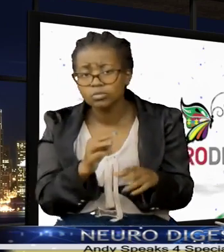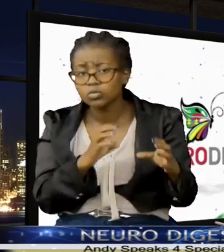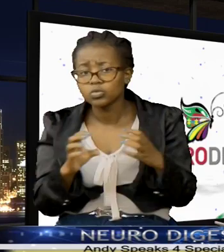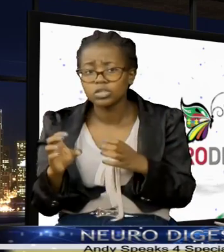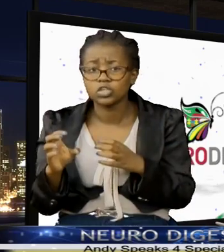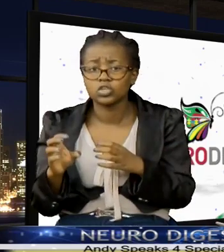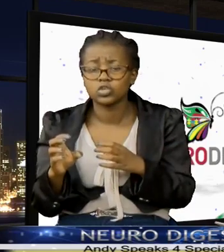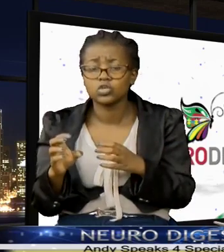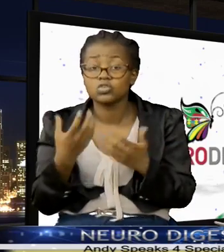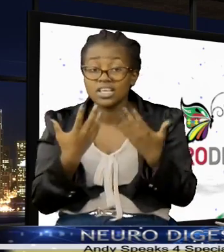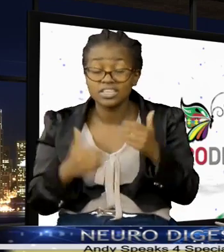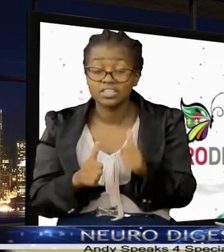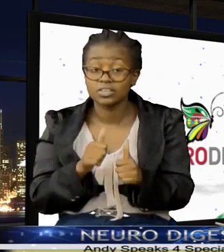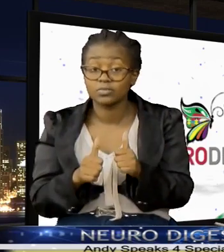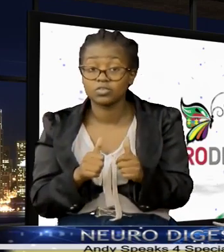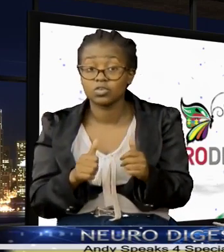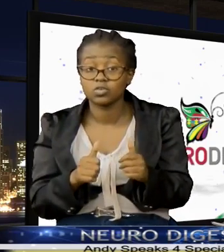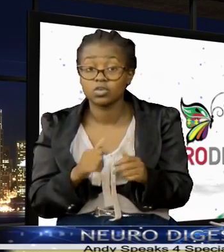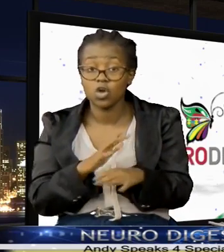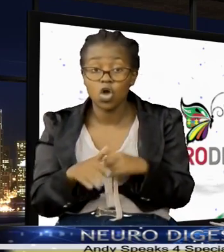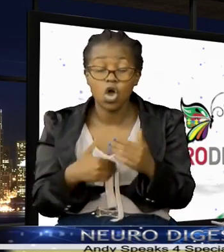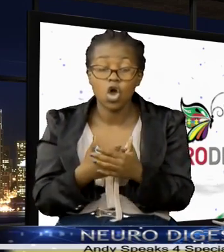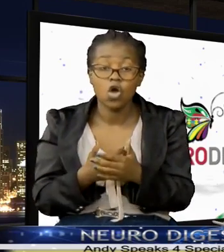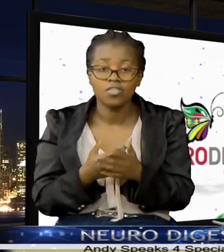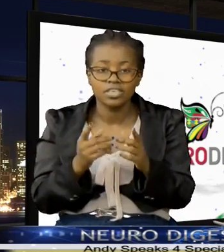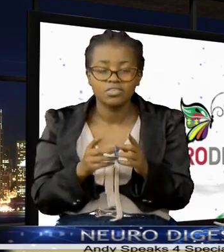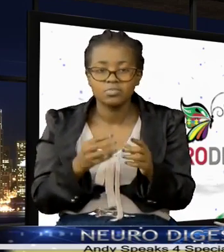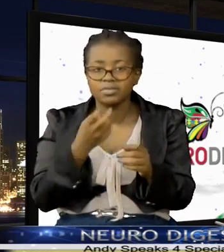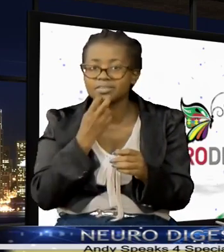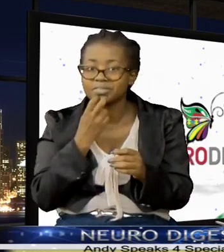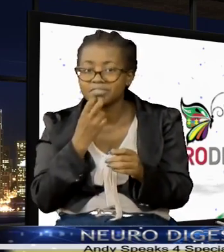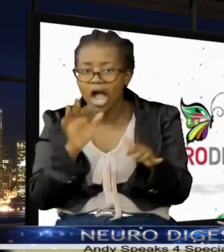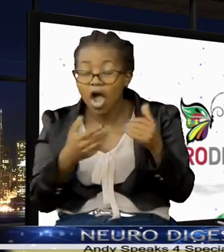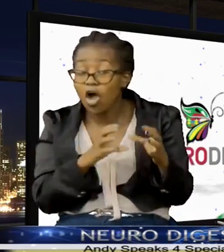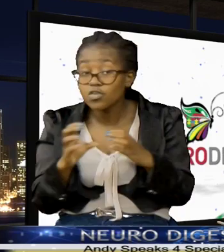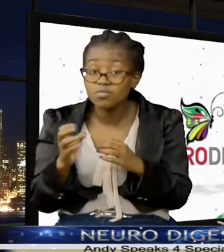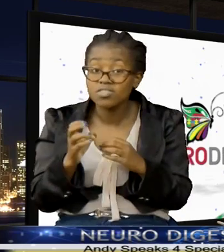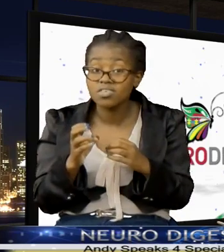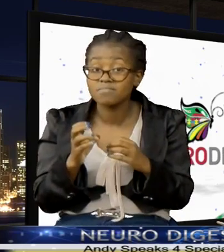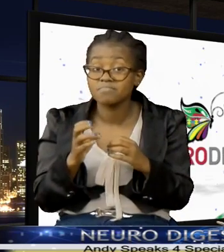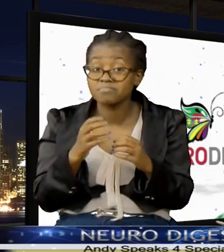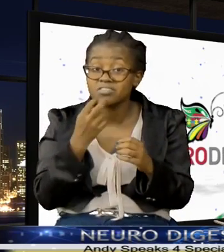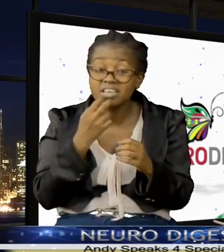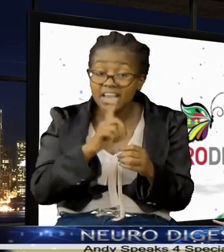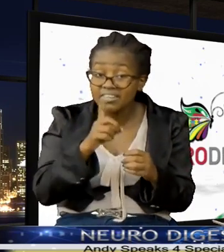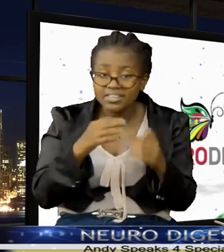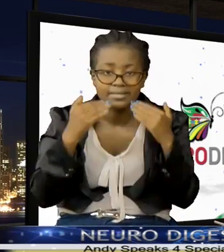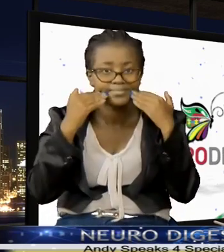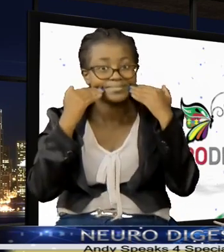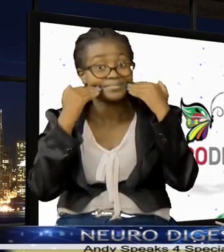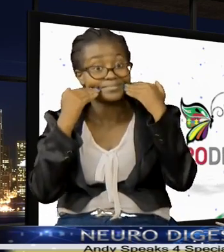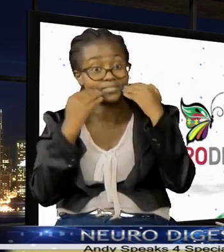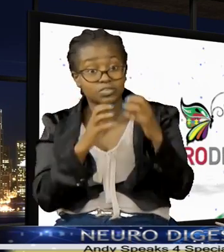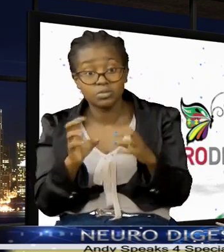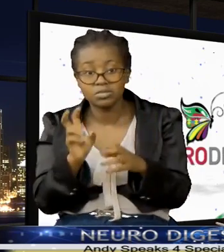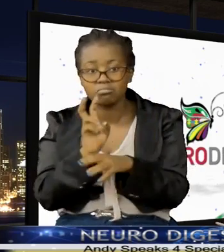the coos and cars when you're doing all the small ticklies when you do to children? How do they respond? Do they smile back? Do